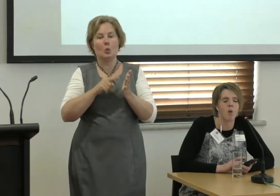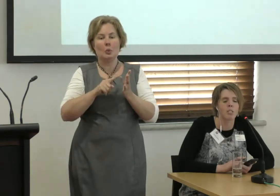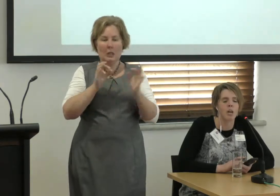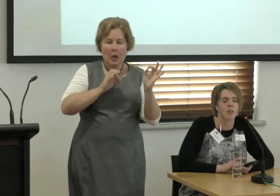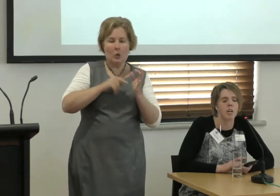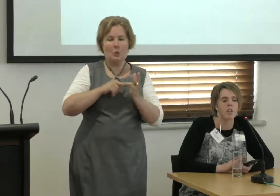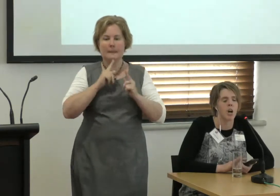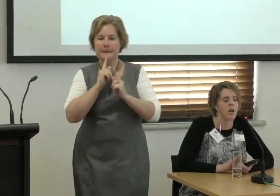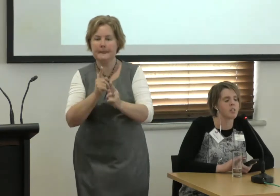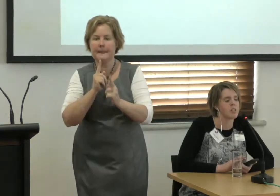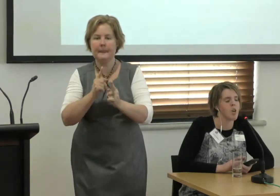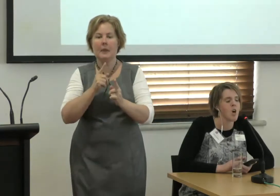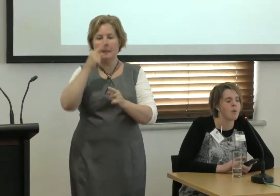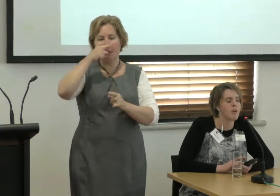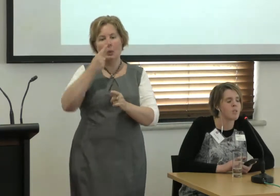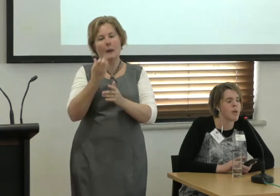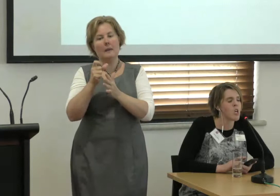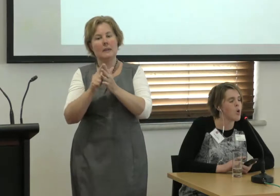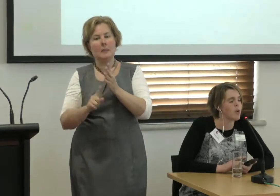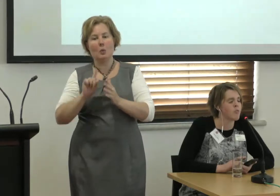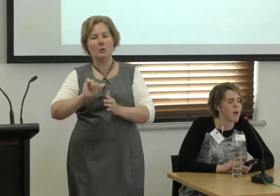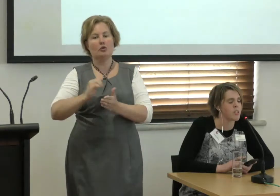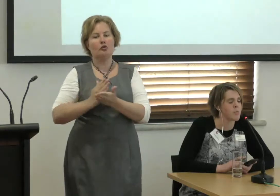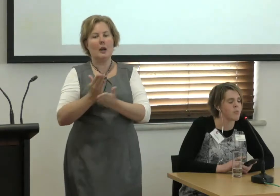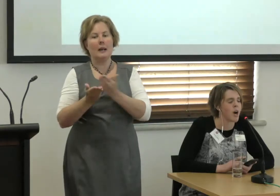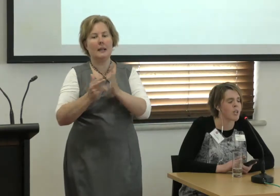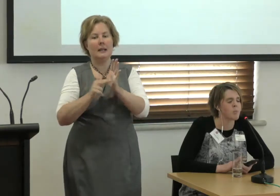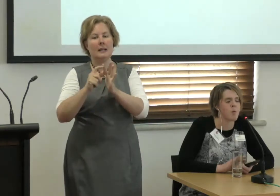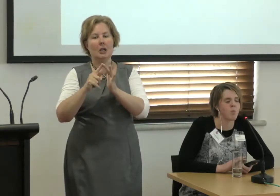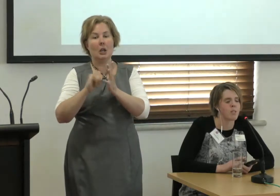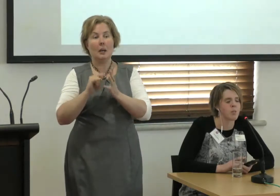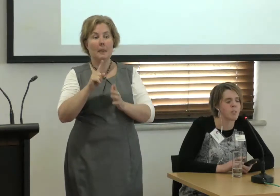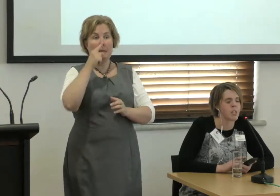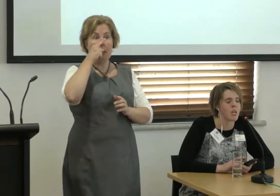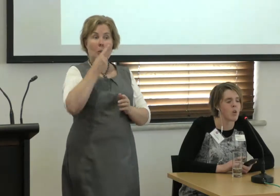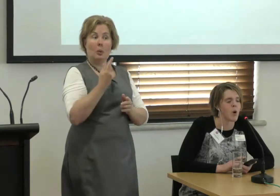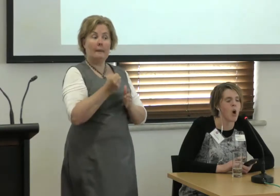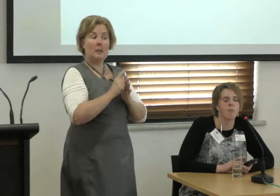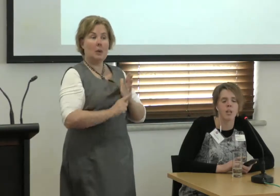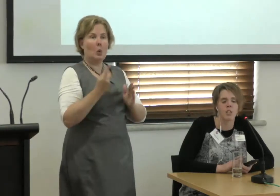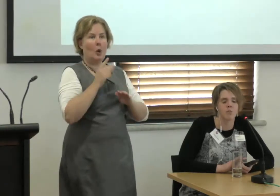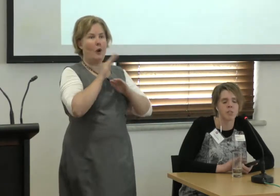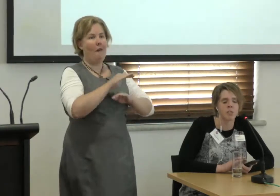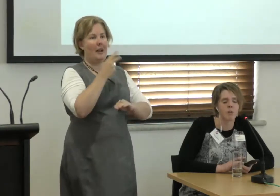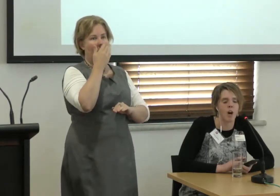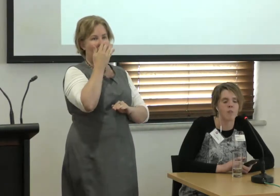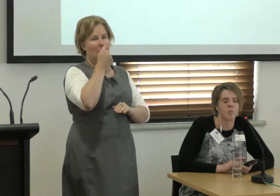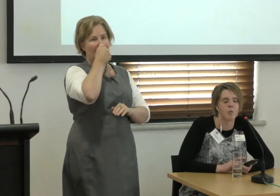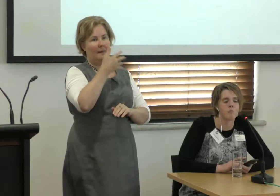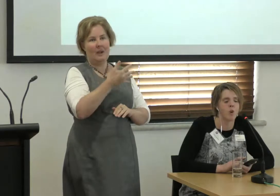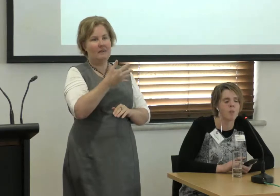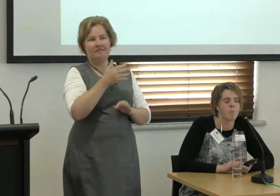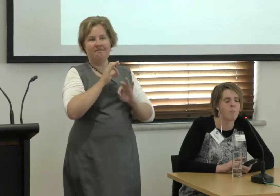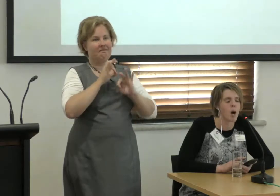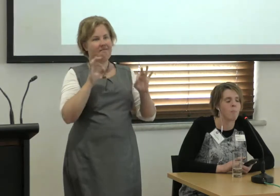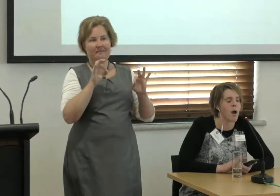their rights under the NDIS. But there has been no information provided to people with disability who are over the age of 65 to